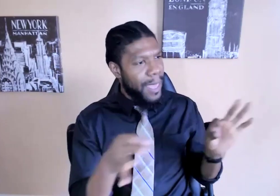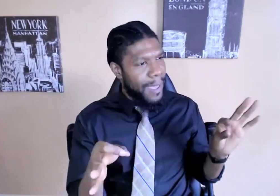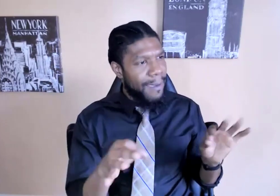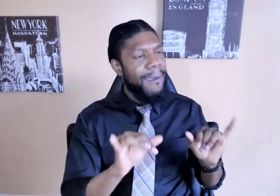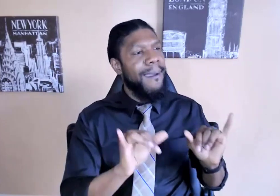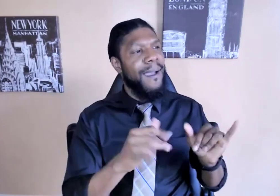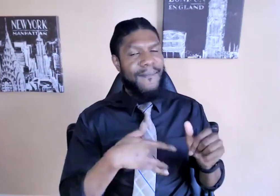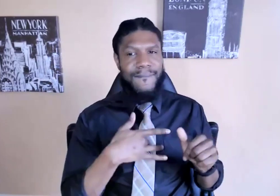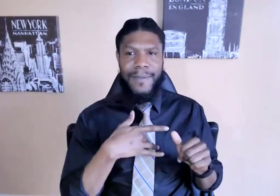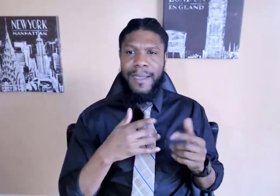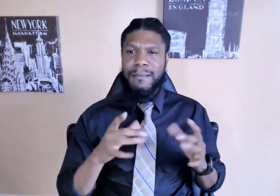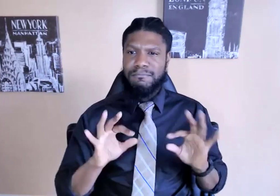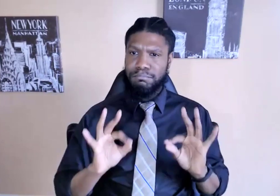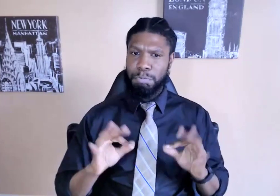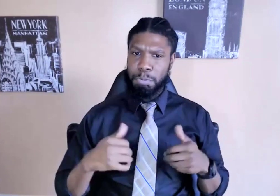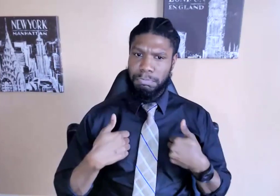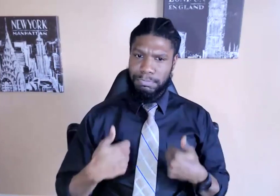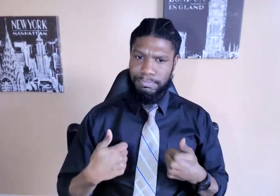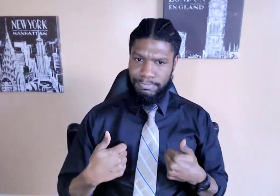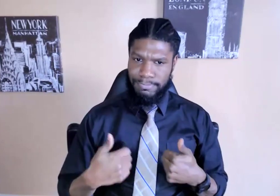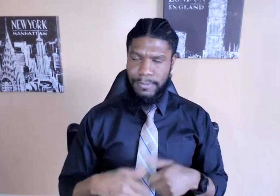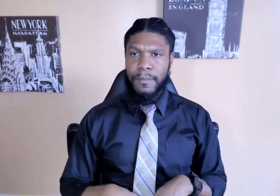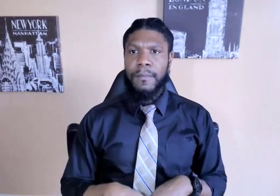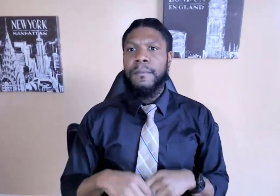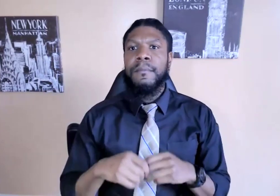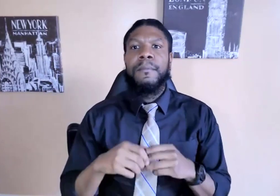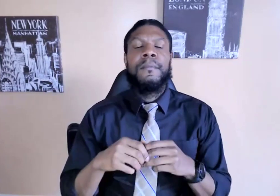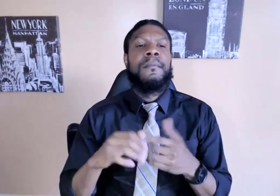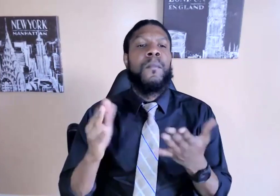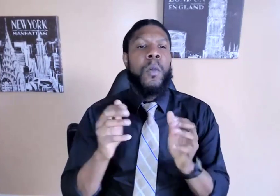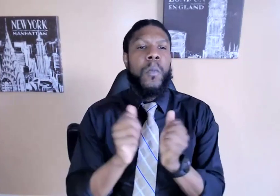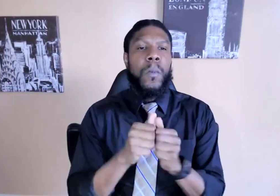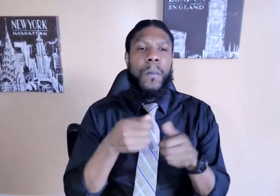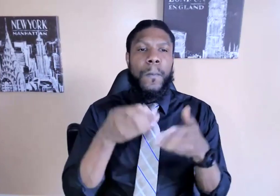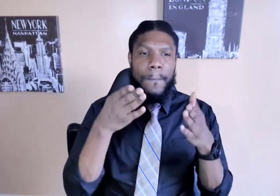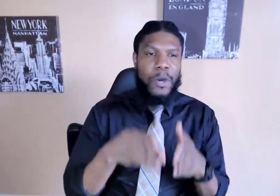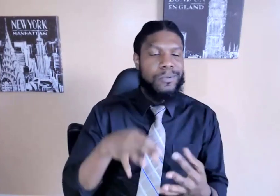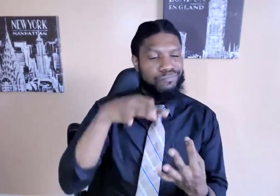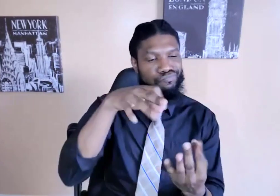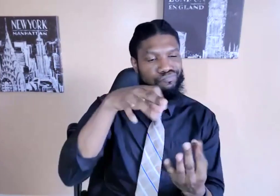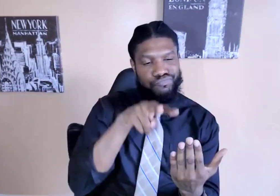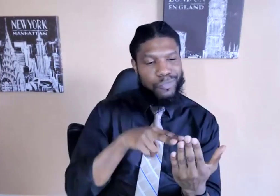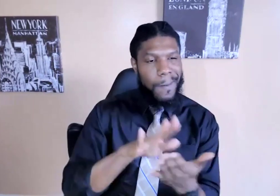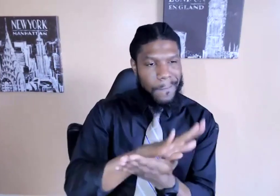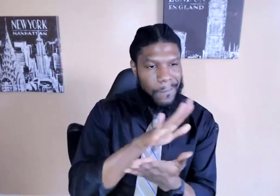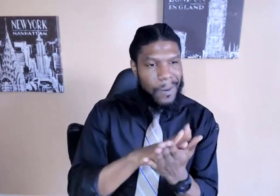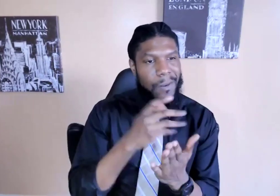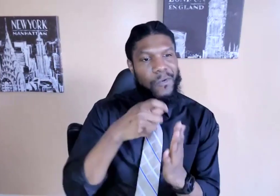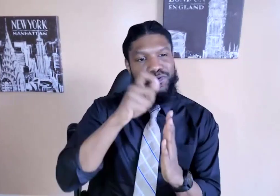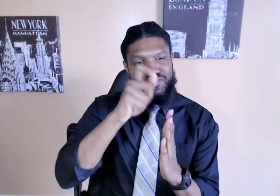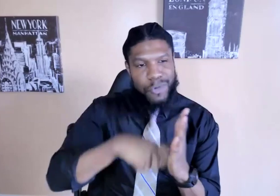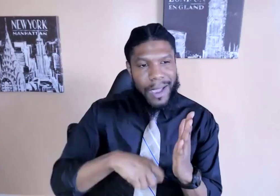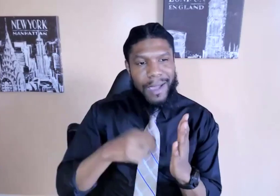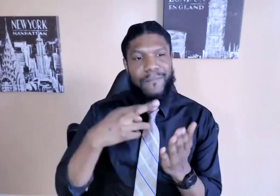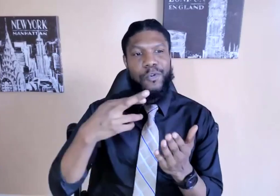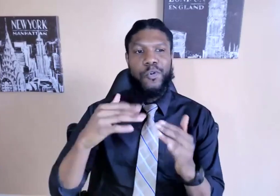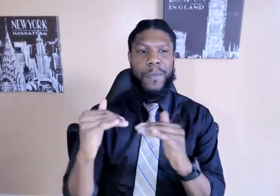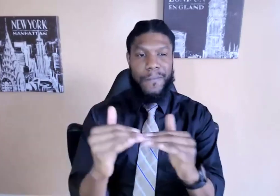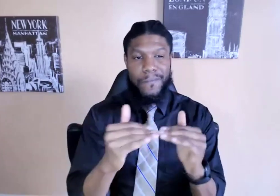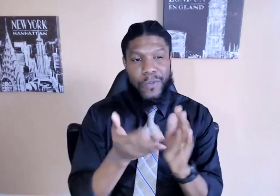anybody who's just looking at a paper or a draft in peer review or a discussion post.